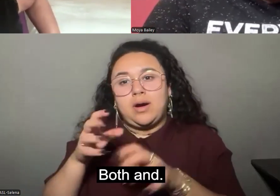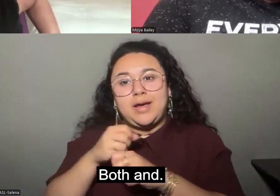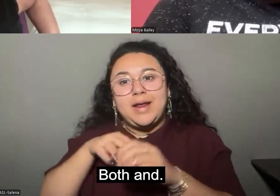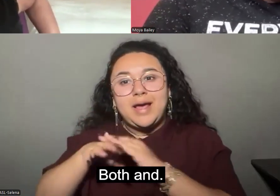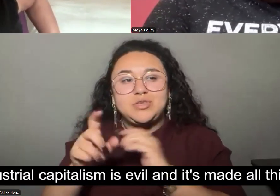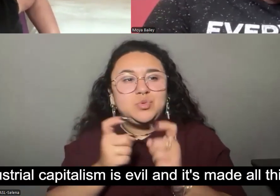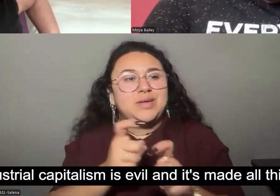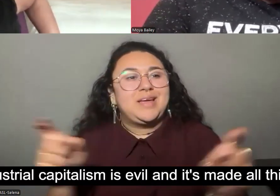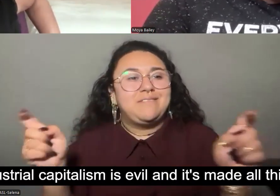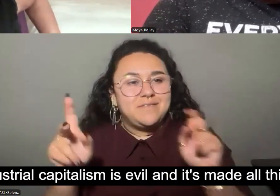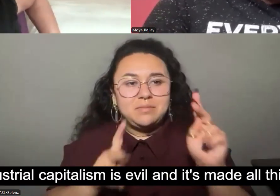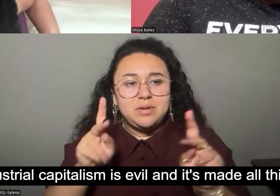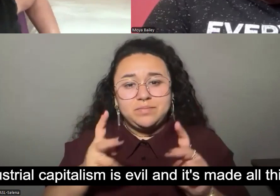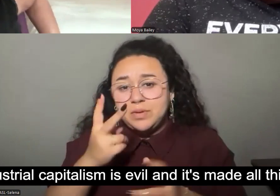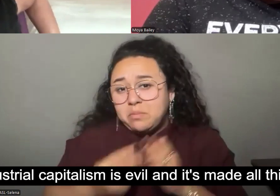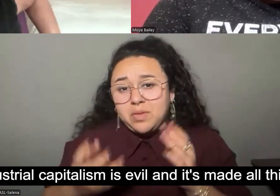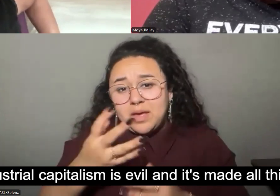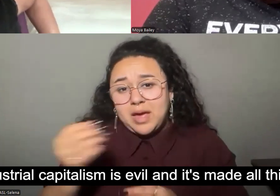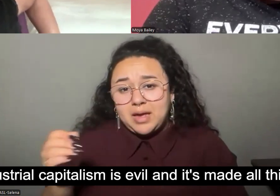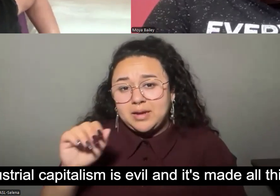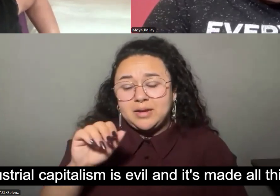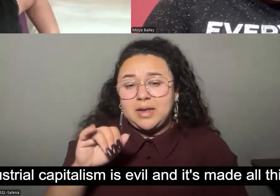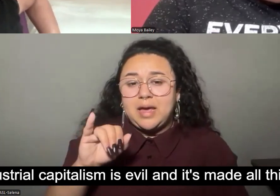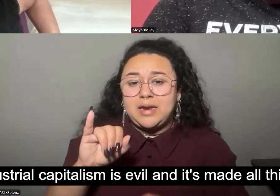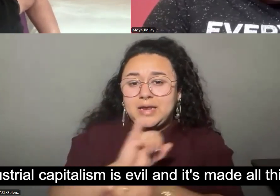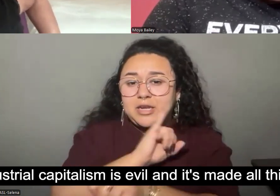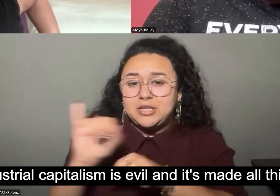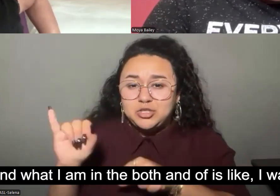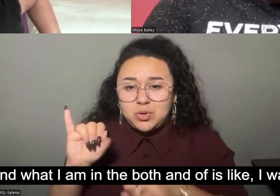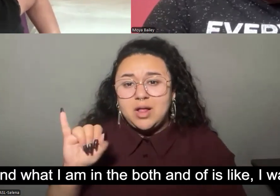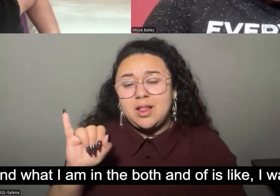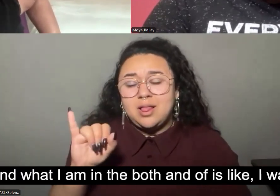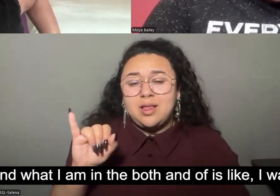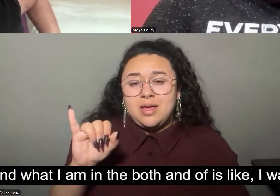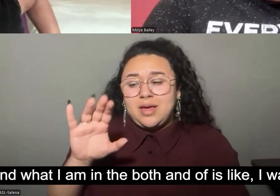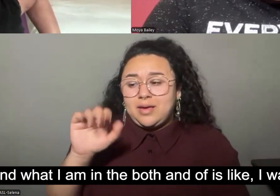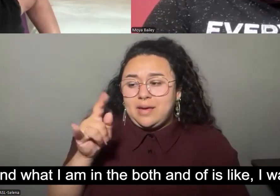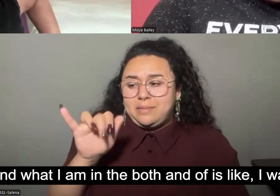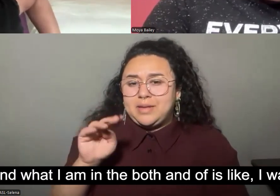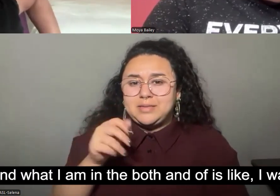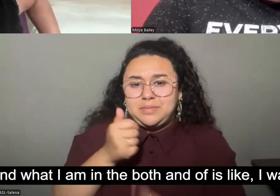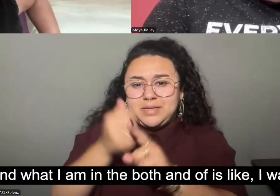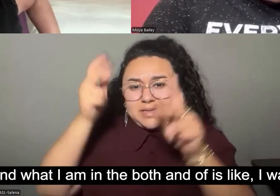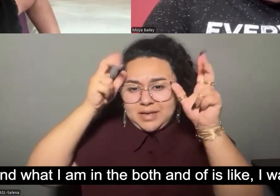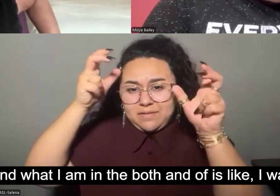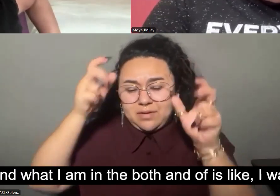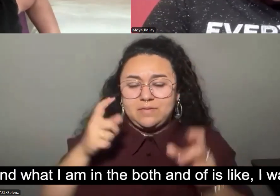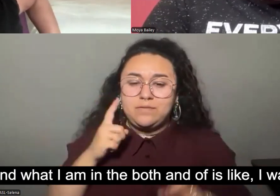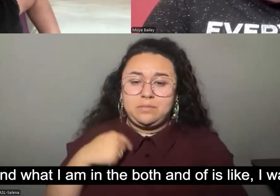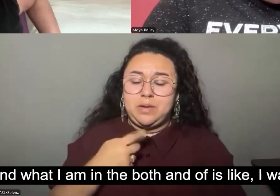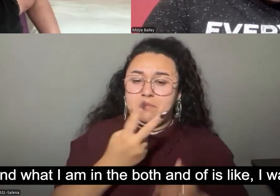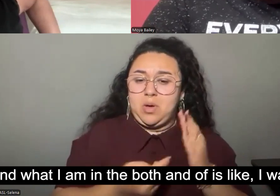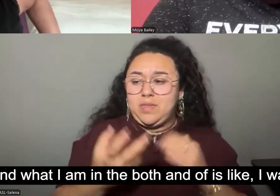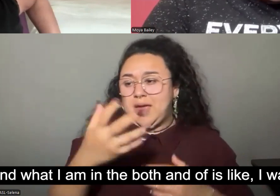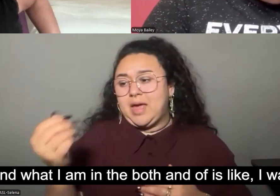It's both and because industrial capitalism is evil and it has made all this shit. And what I am in the both and of is like, I want us